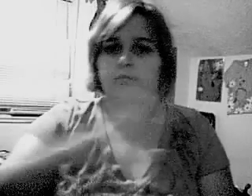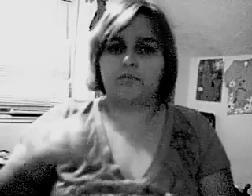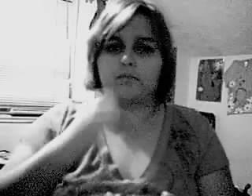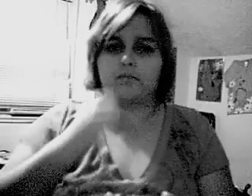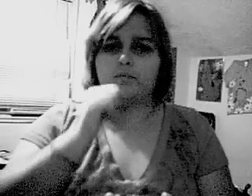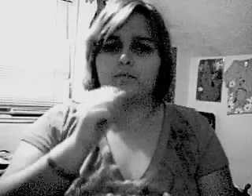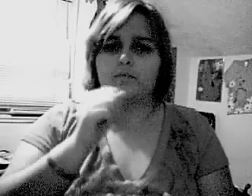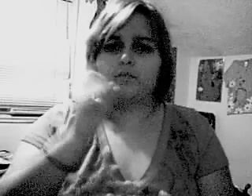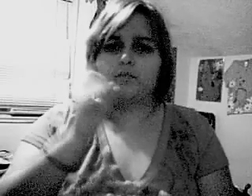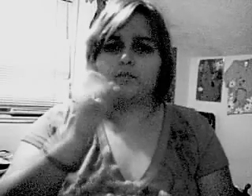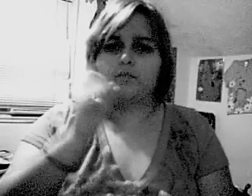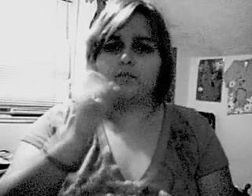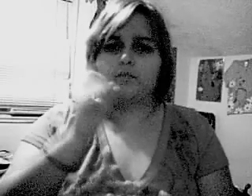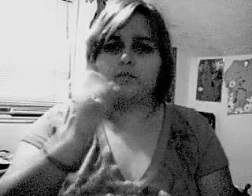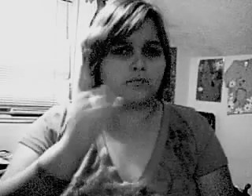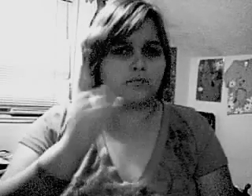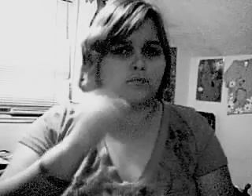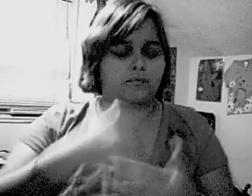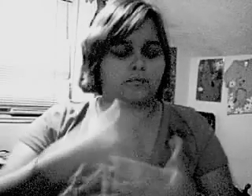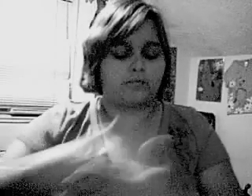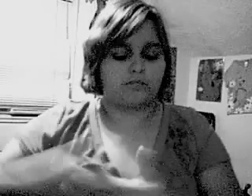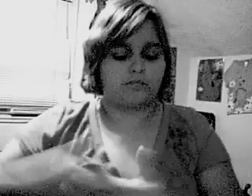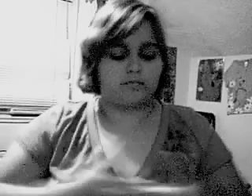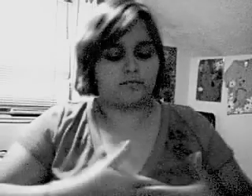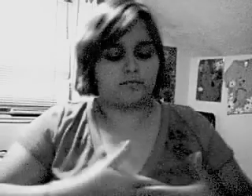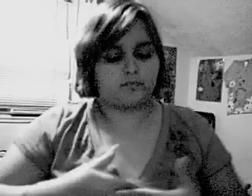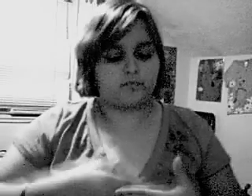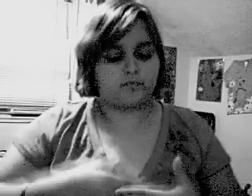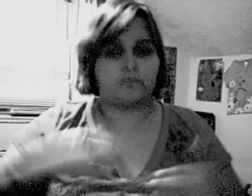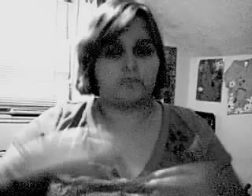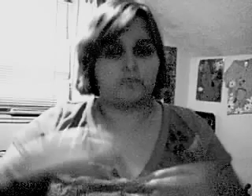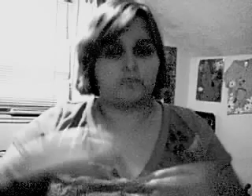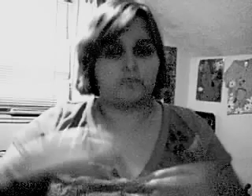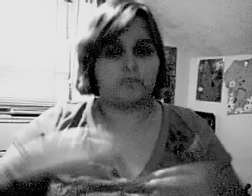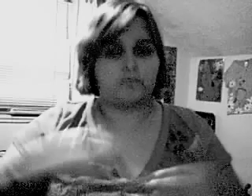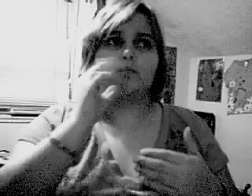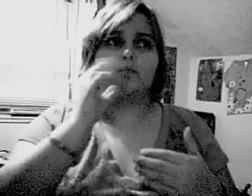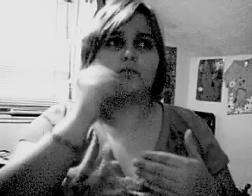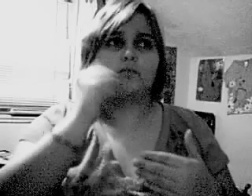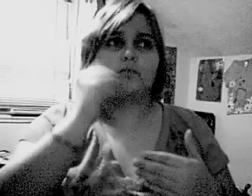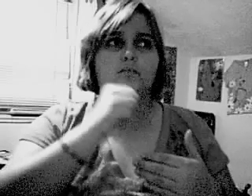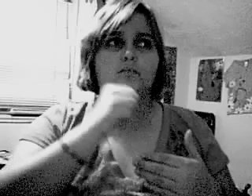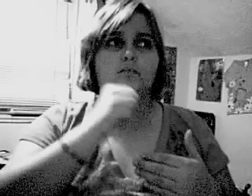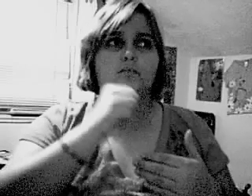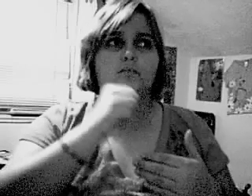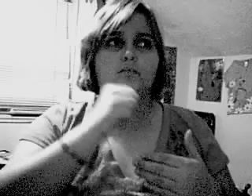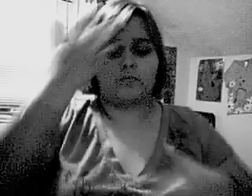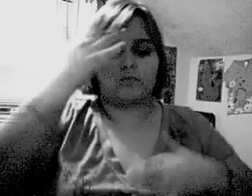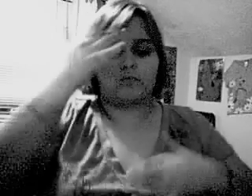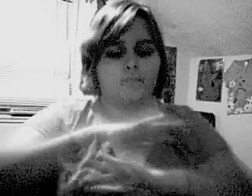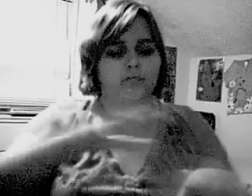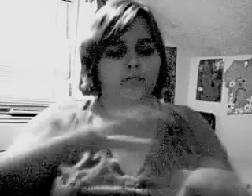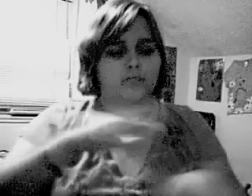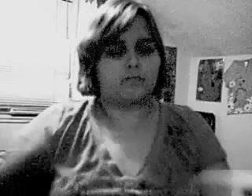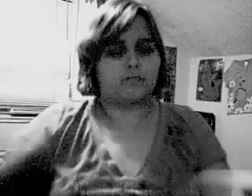that they don't reprimand their daughters. Bright young women, sick of swimming,